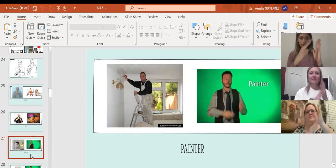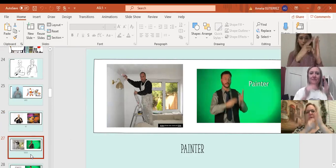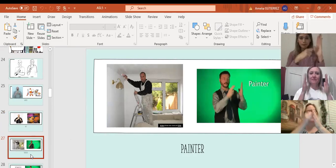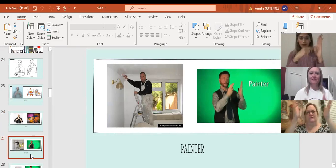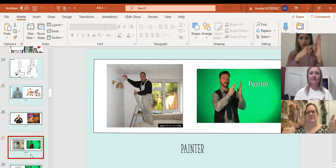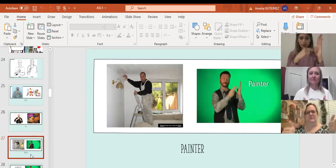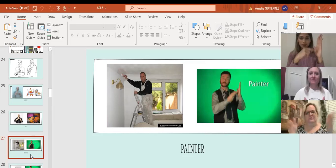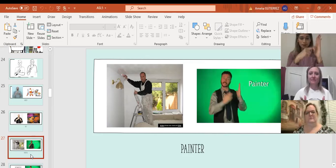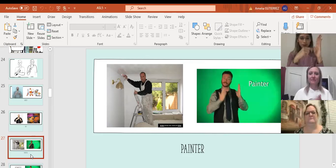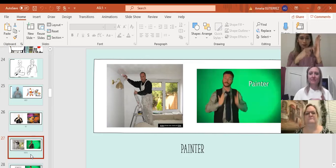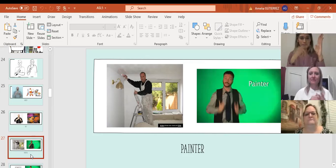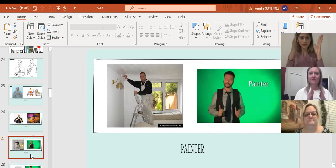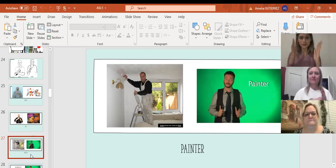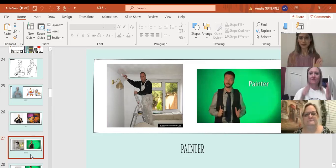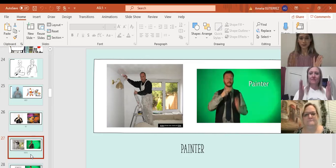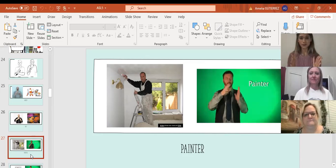sign, painter.